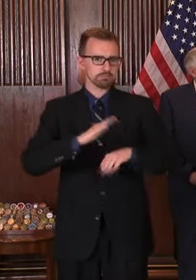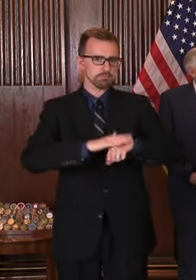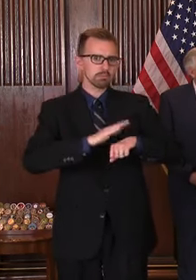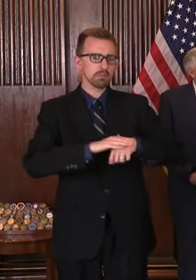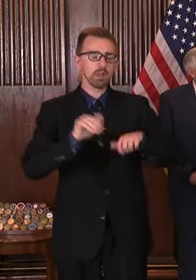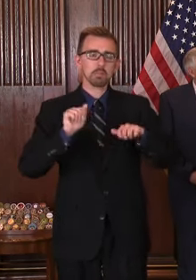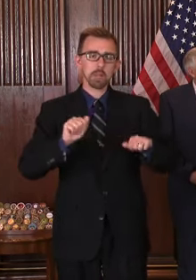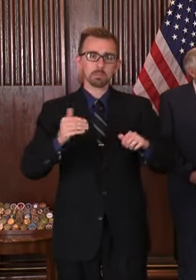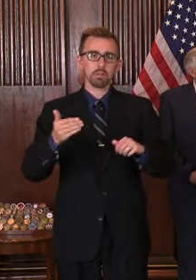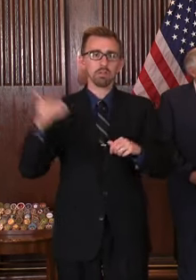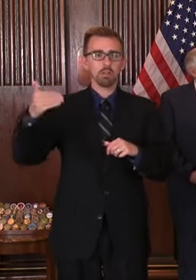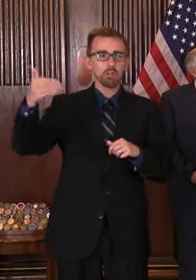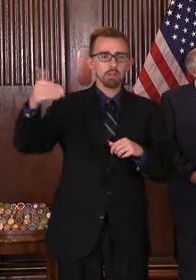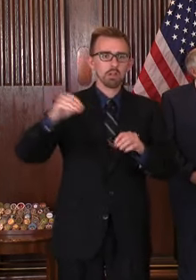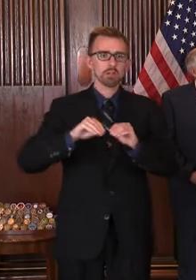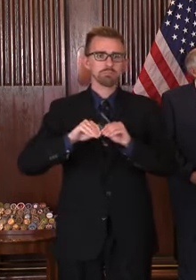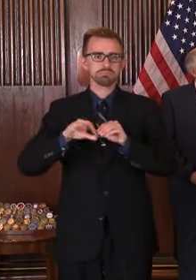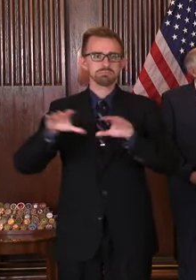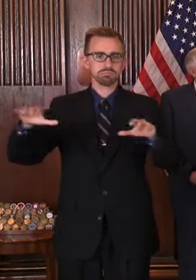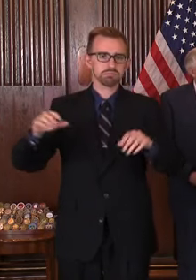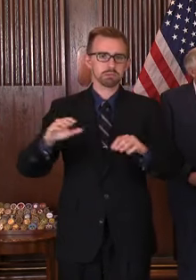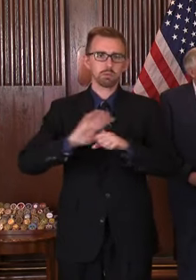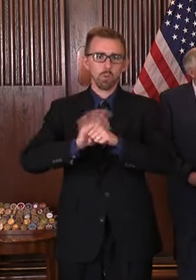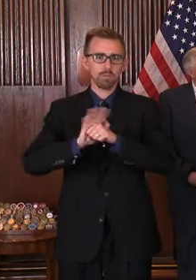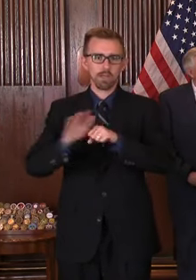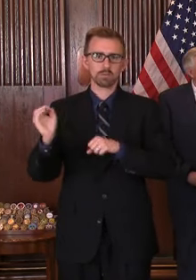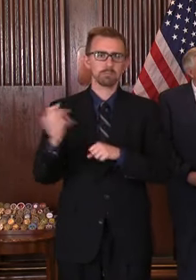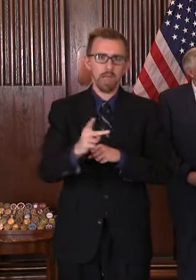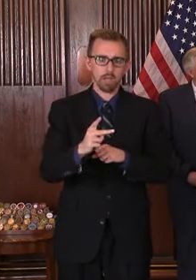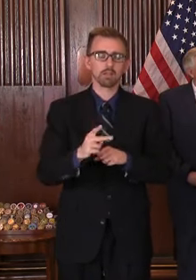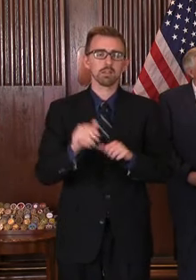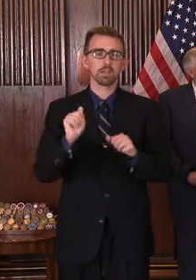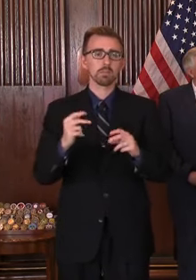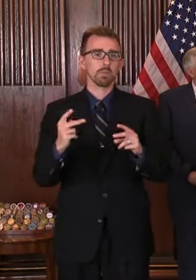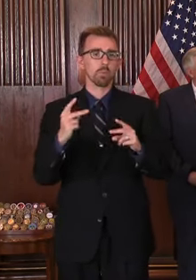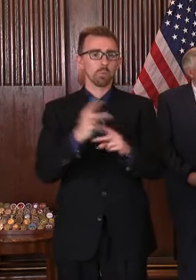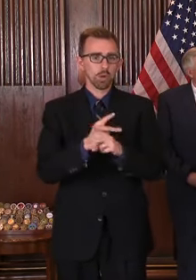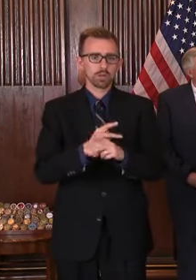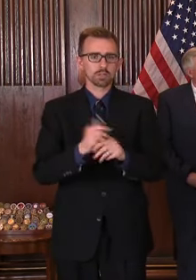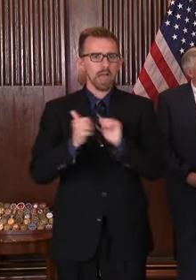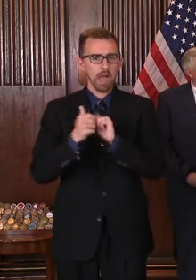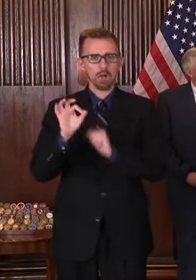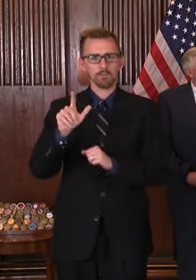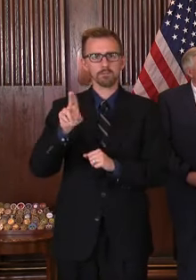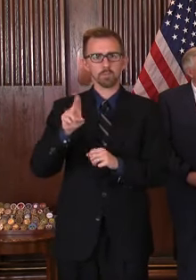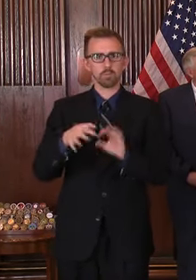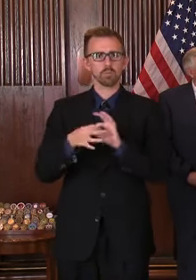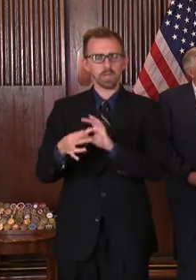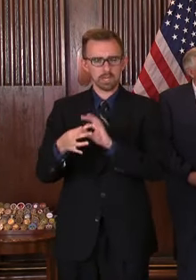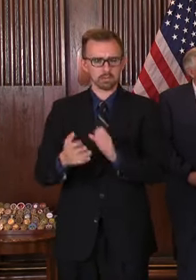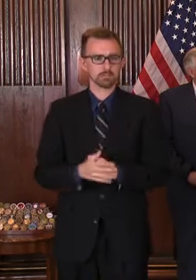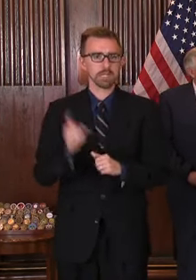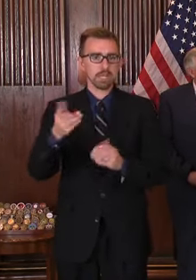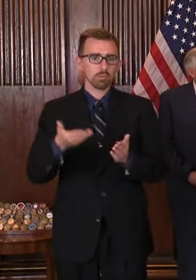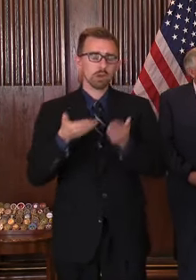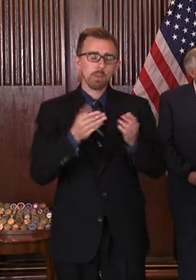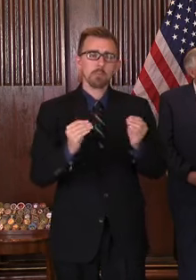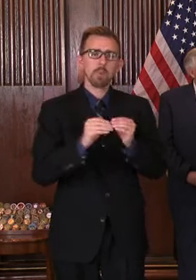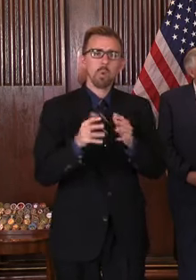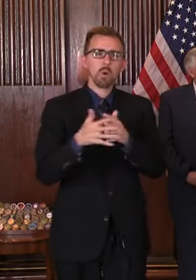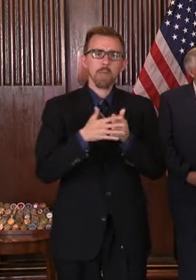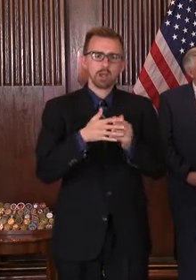possible future wave of COVID-19 infections later this year could be made worse by the return of flu season. And he recommended that more Americans